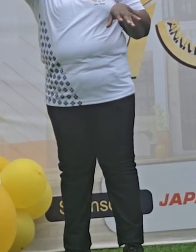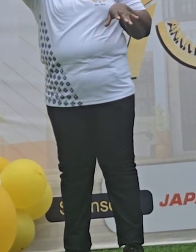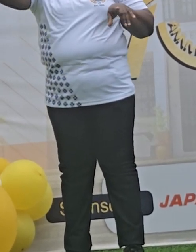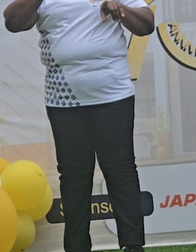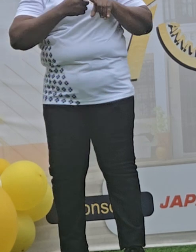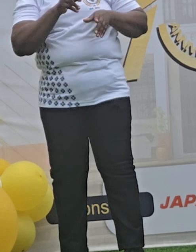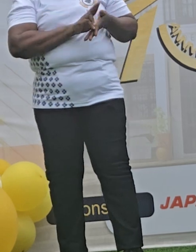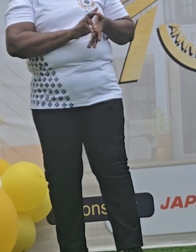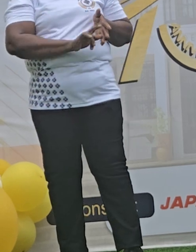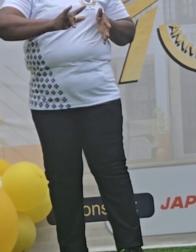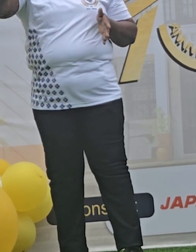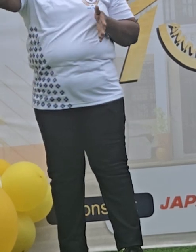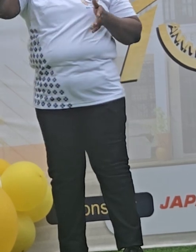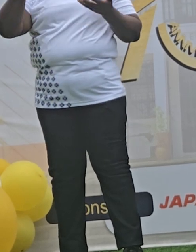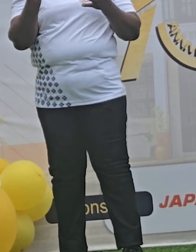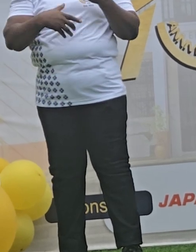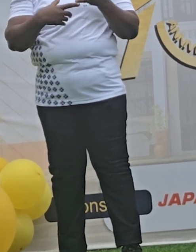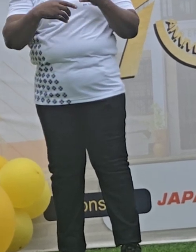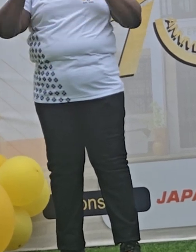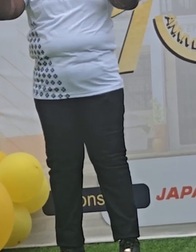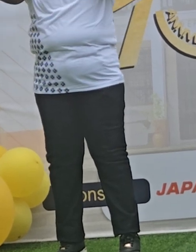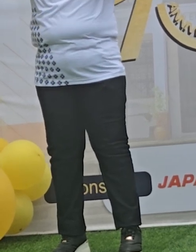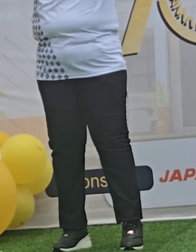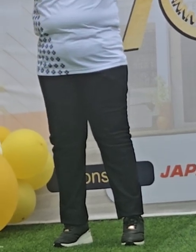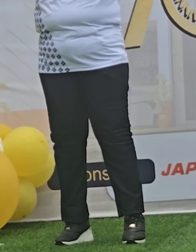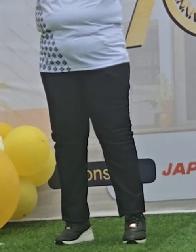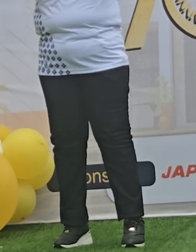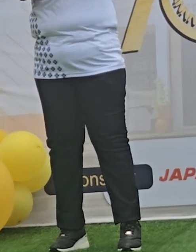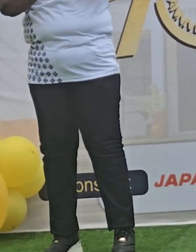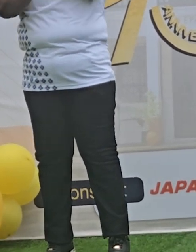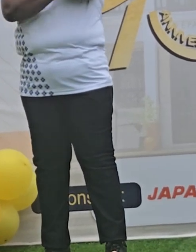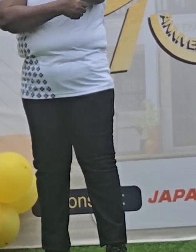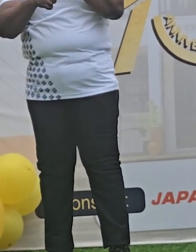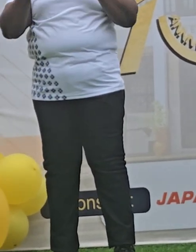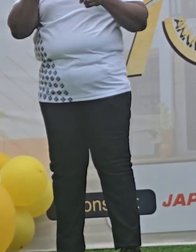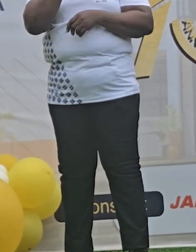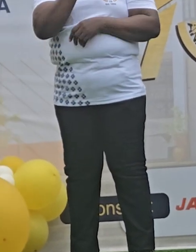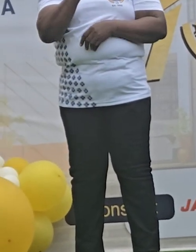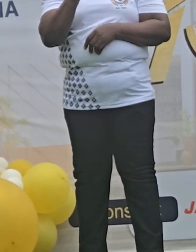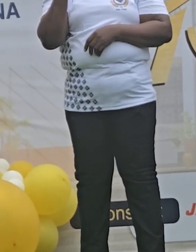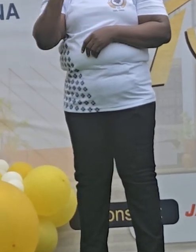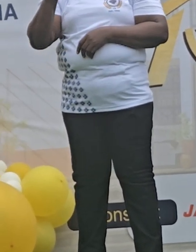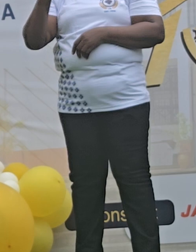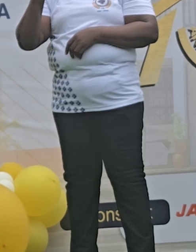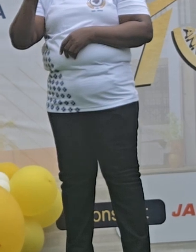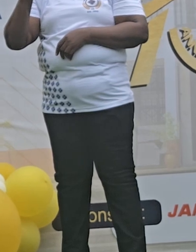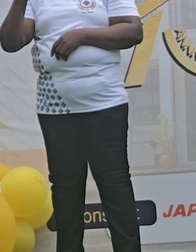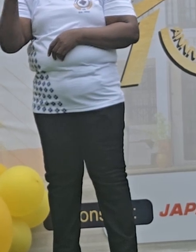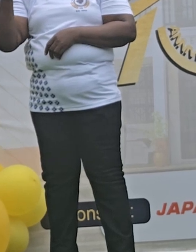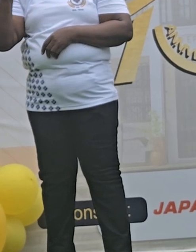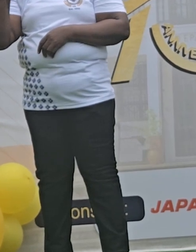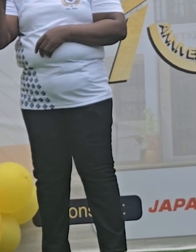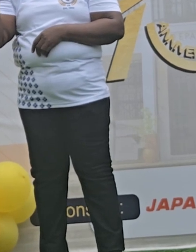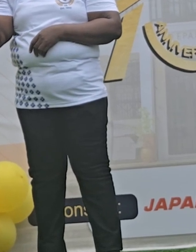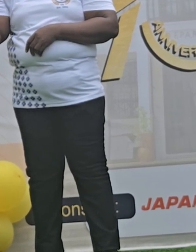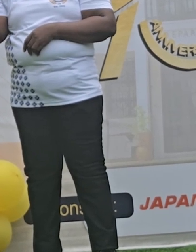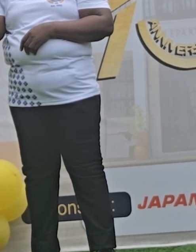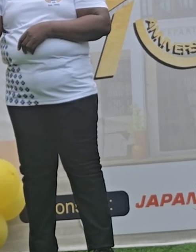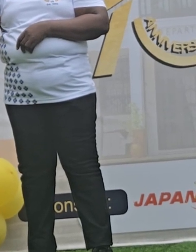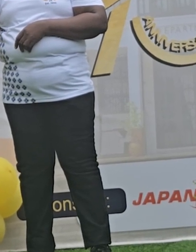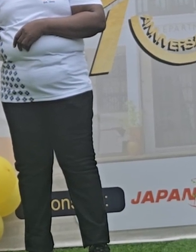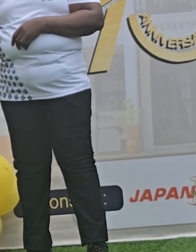And our own senior colleague, Dr. Oyinu Kumedu, mentioned during